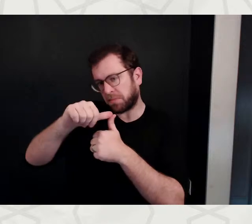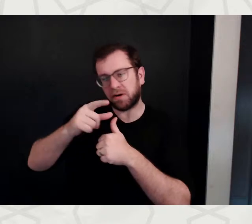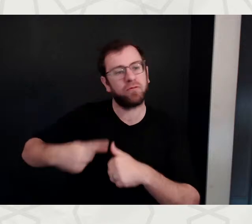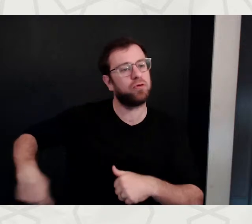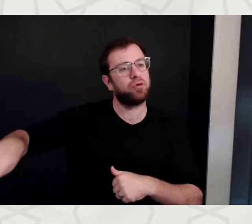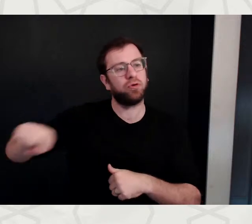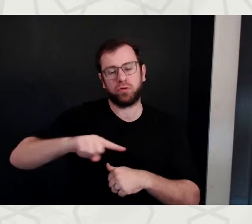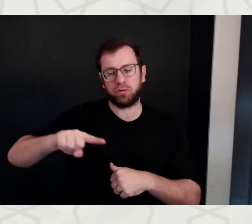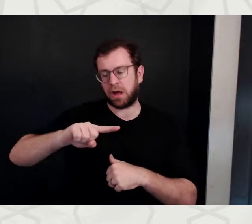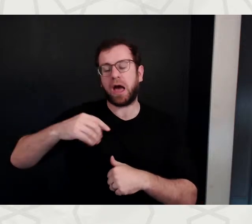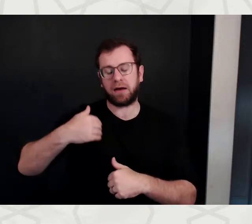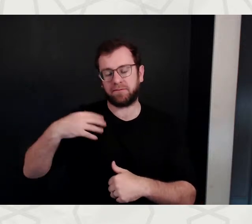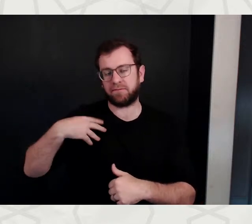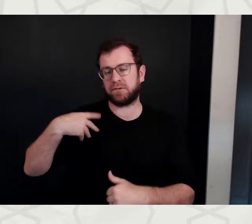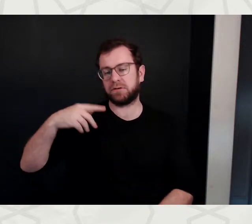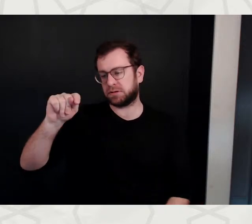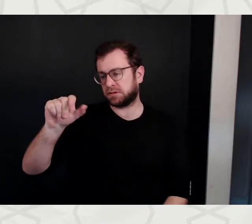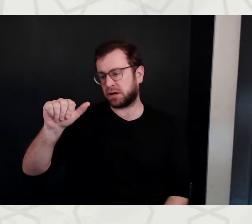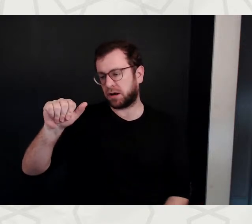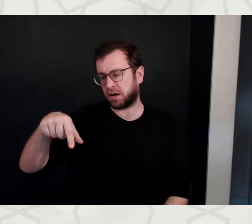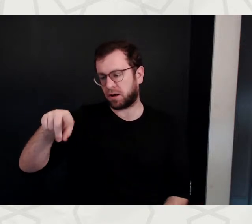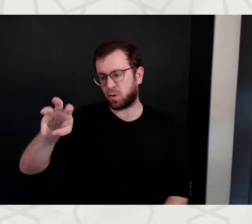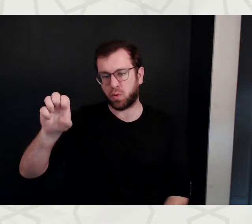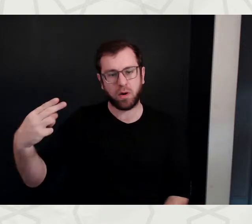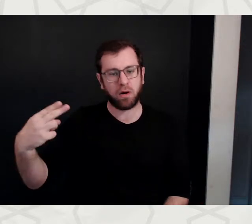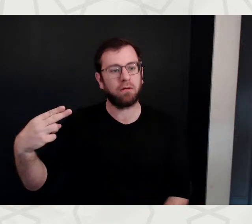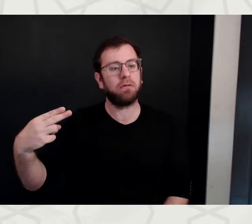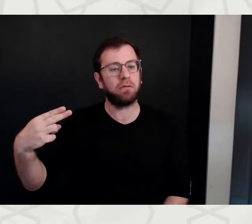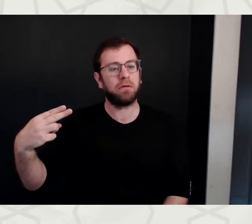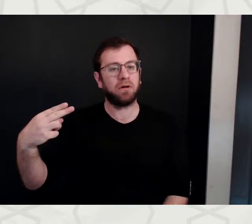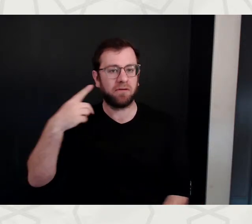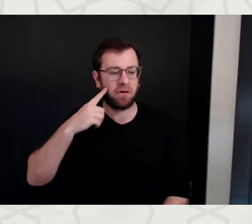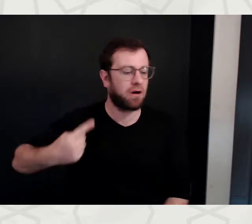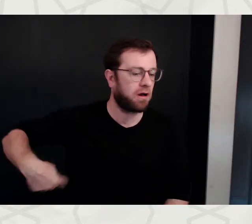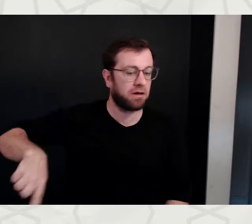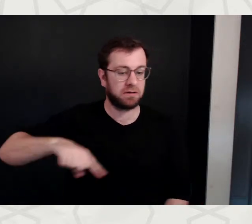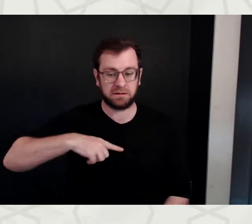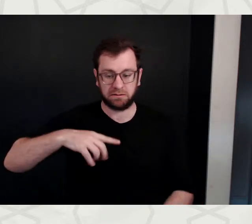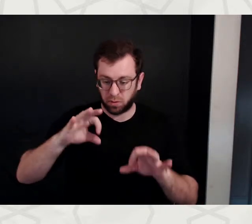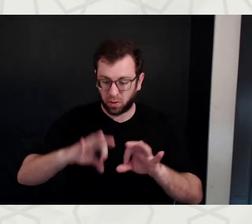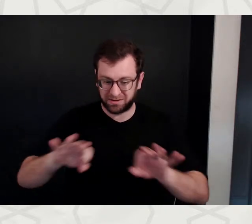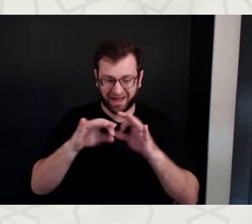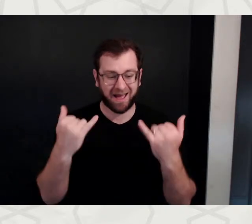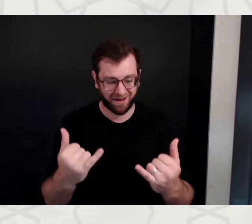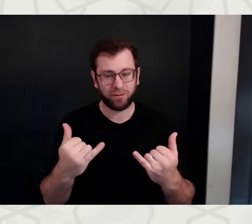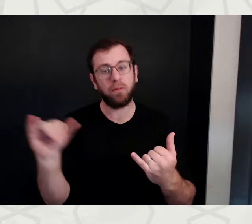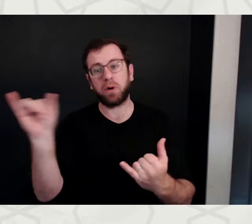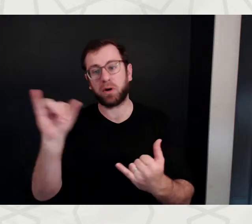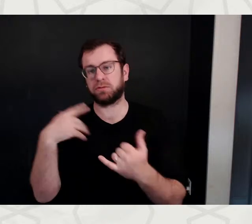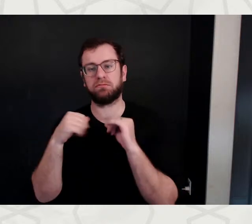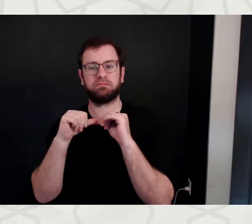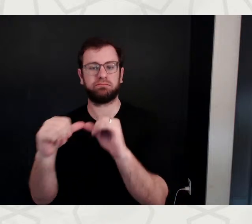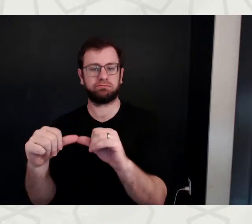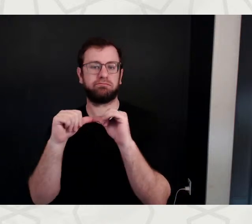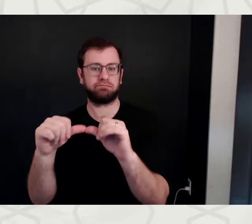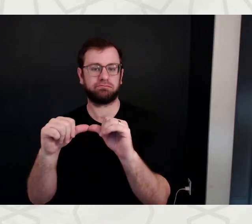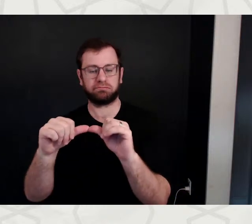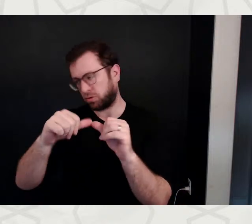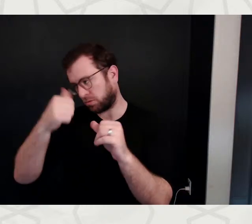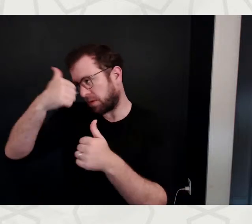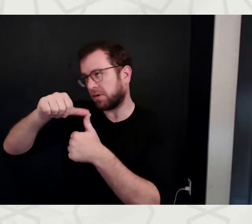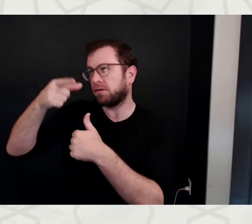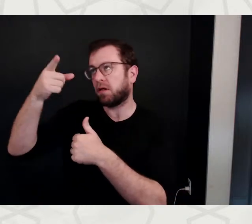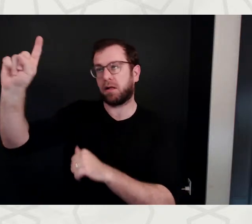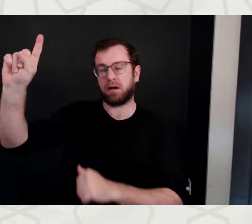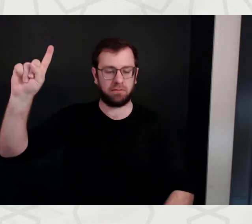now, and it will continue into our lives, the consciousness of Allah. And